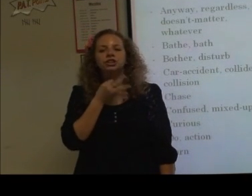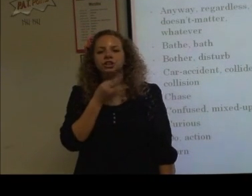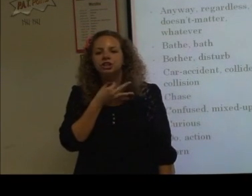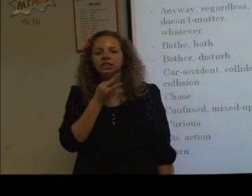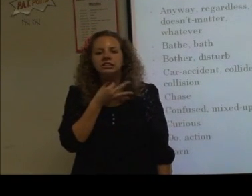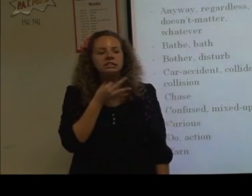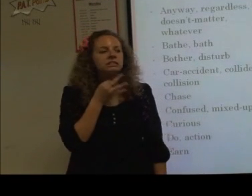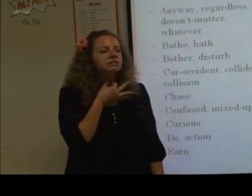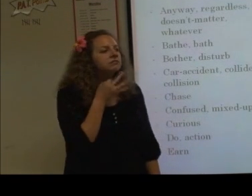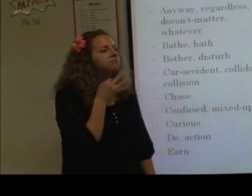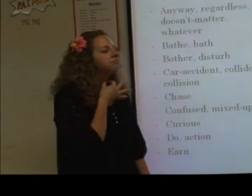Curious.